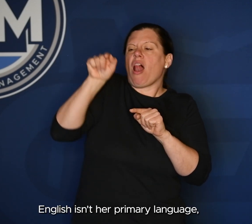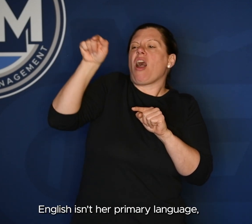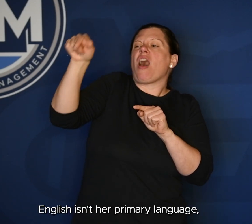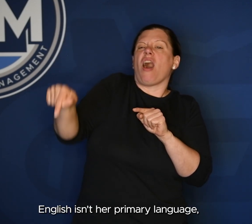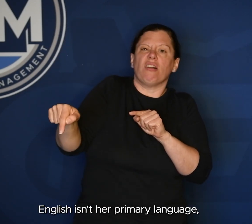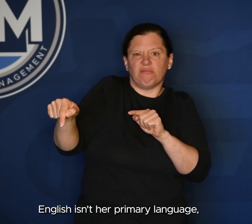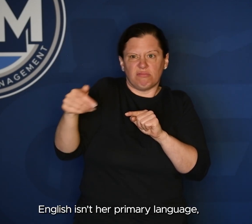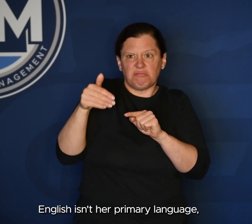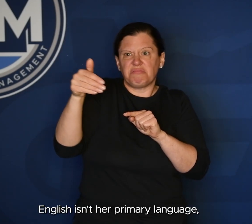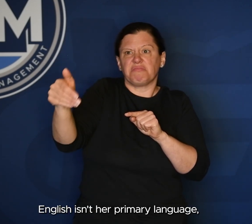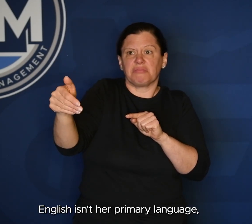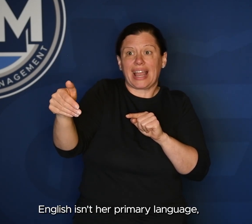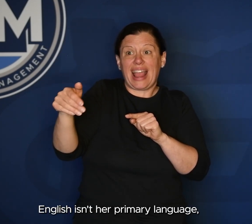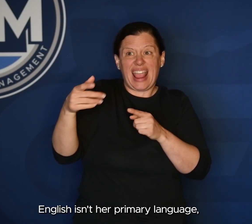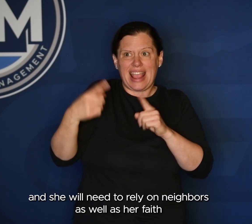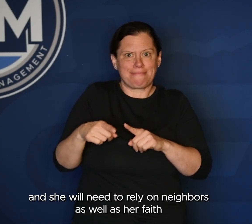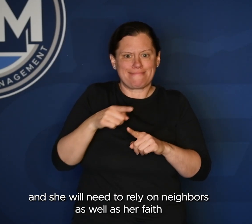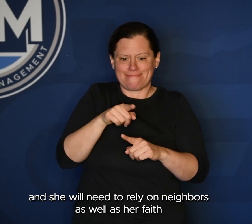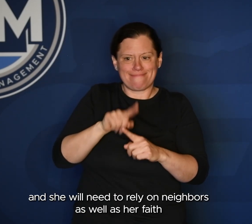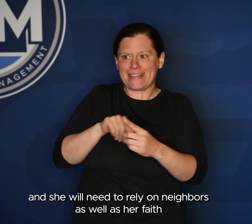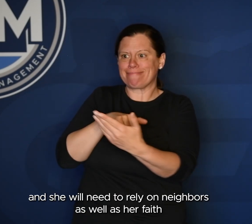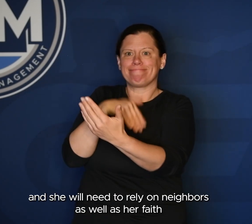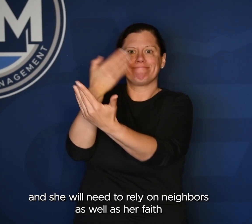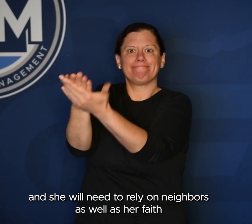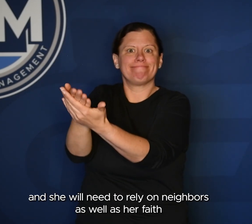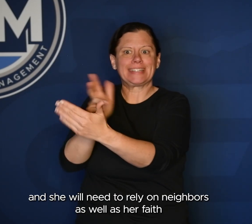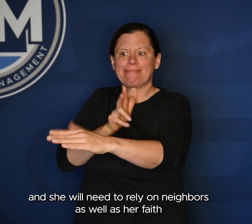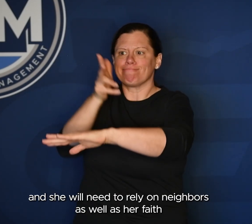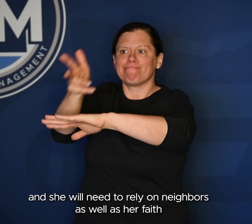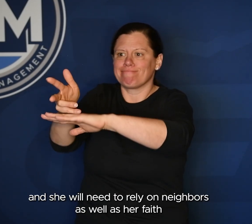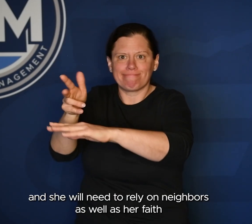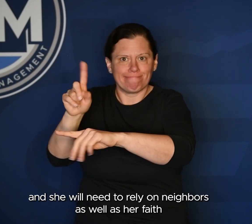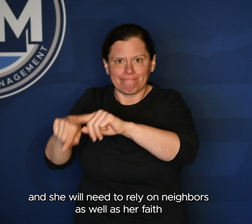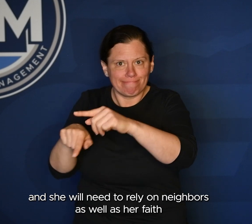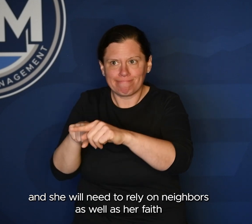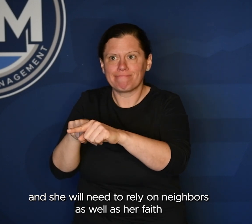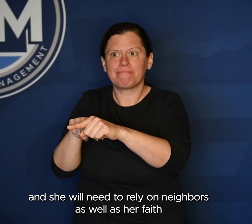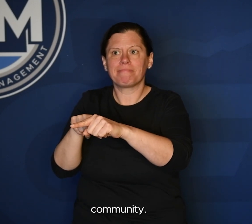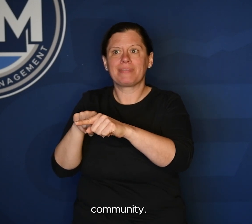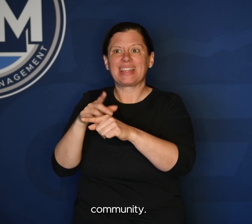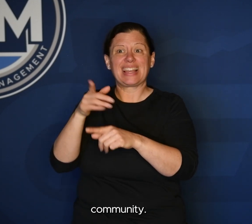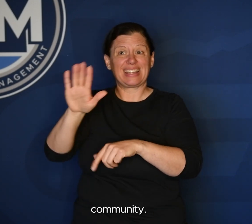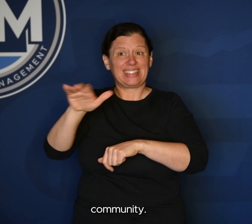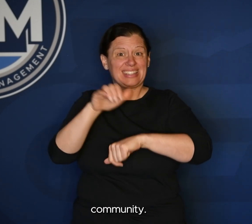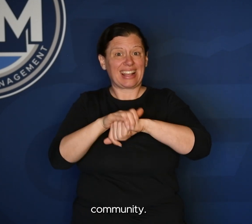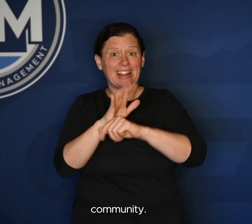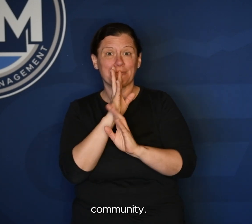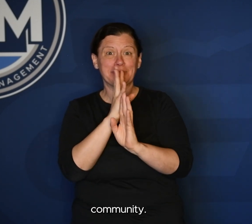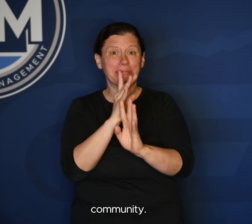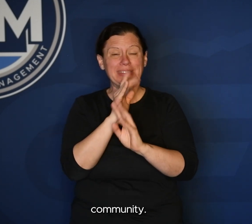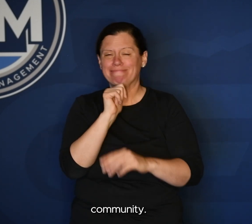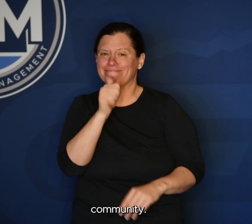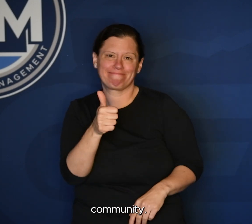English isn't her primary language, and she will need to rely on neighbors as well as her faith community.